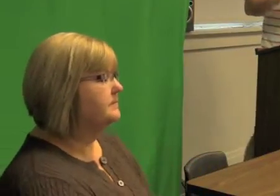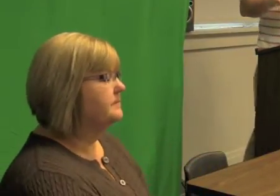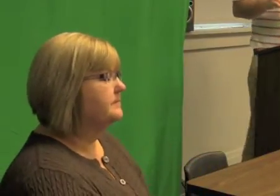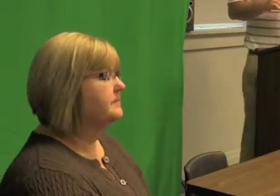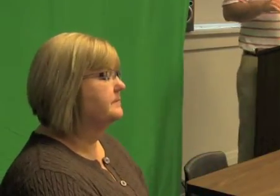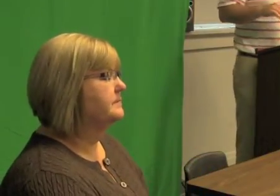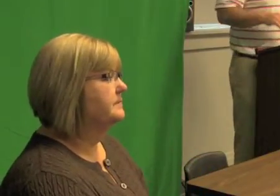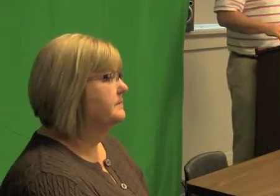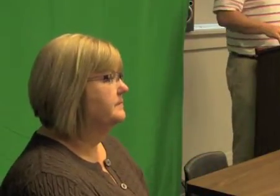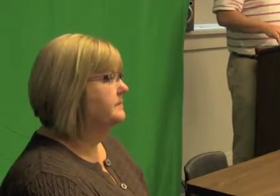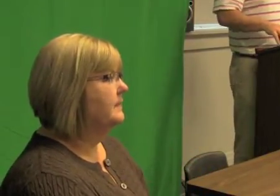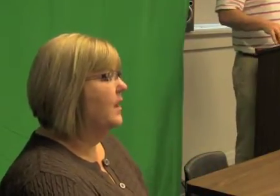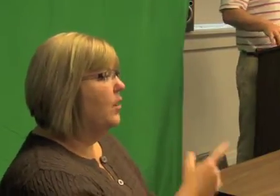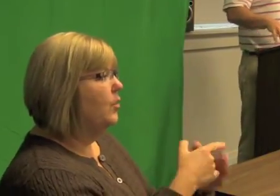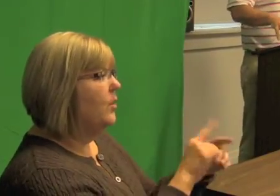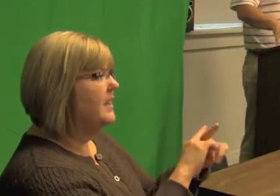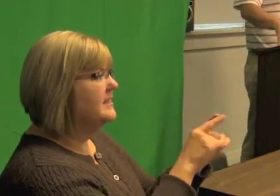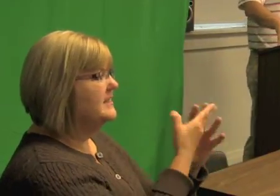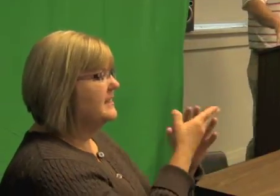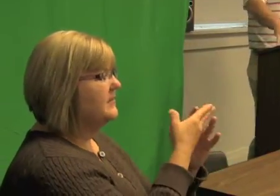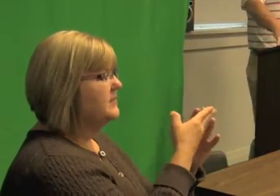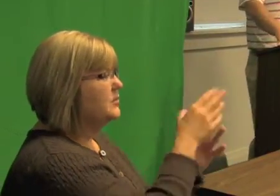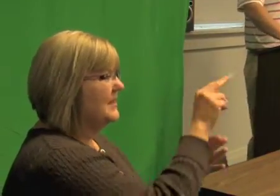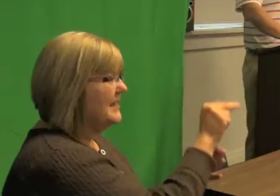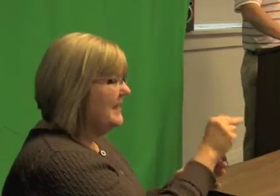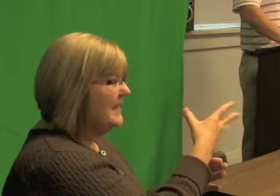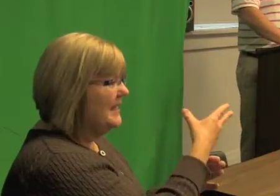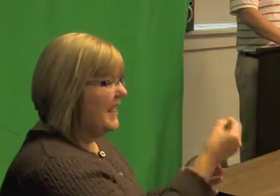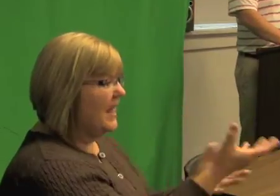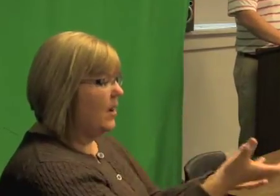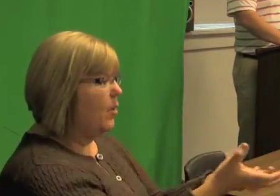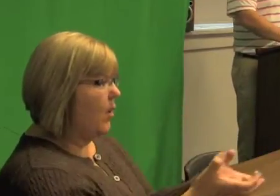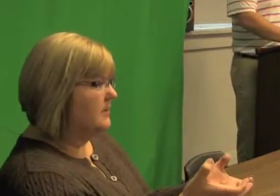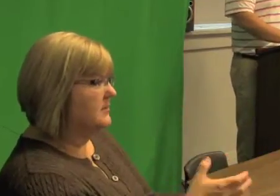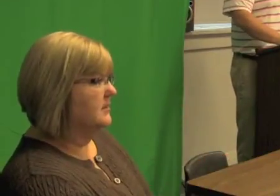Okay, what is the difference between a need and a want?